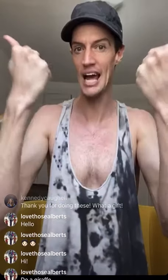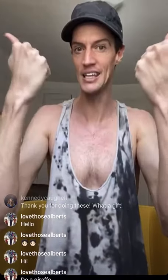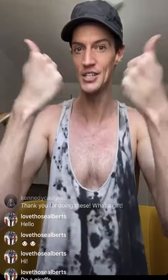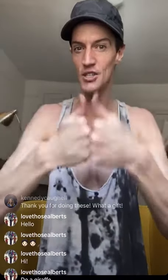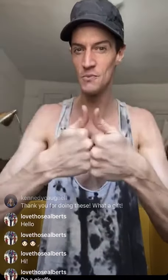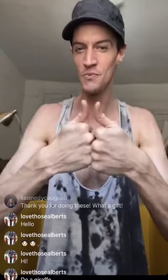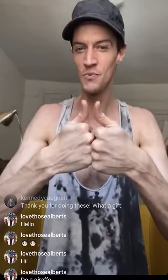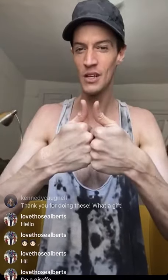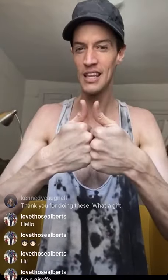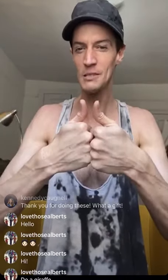challenge.